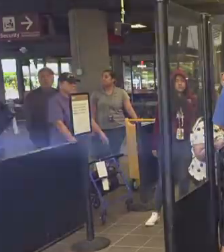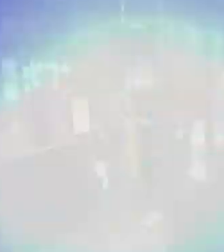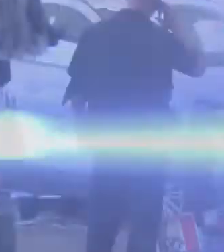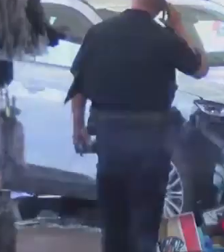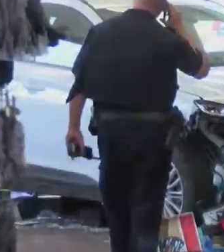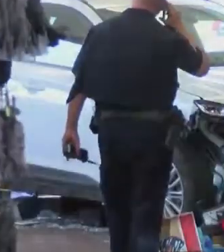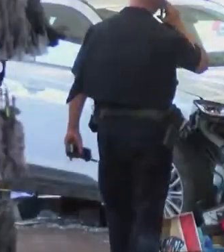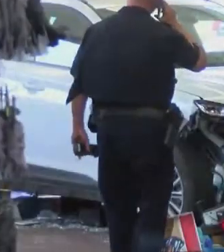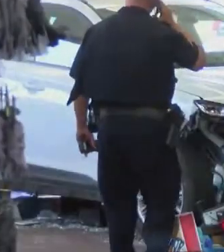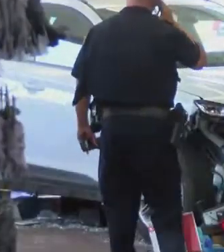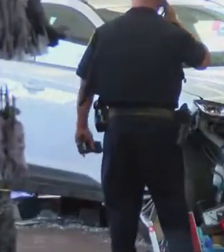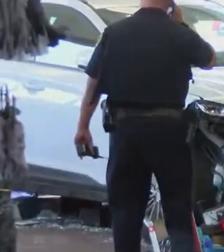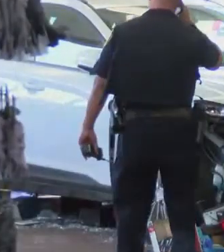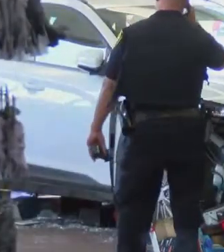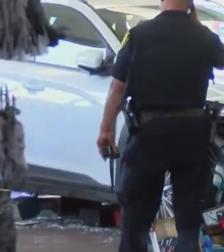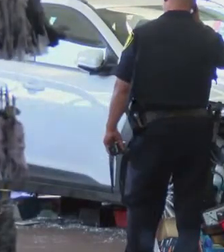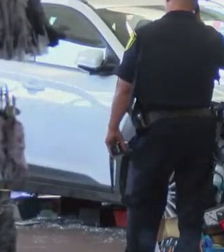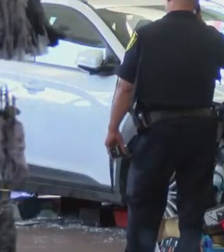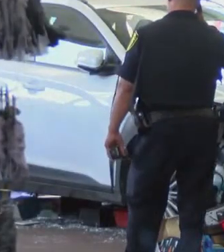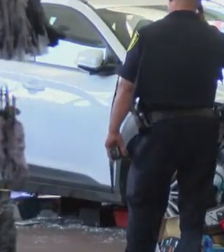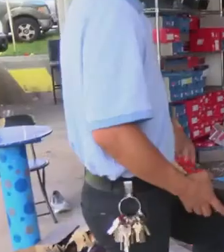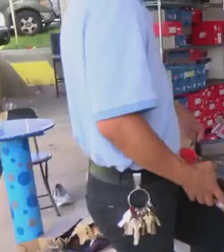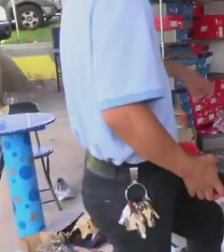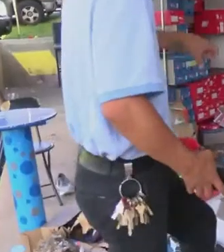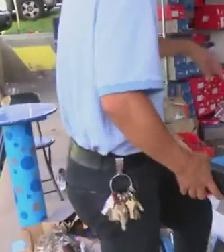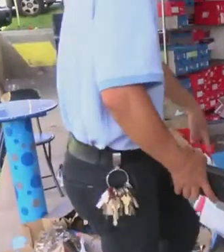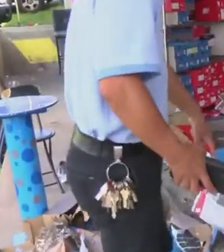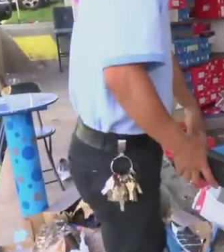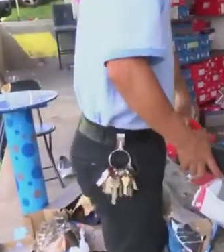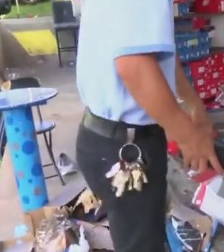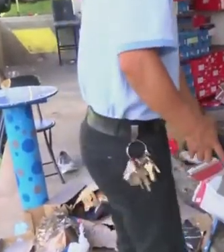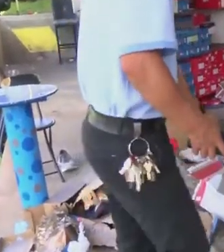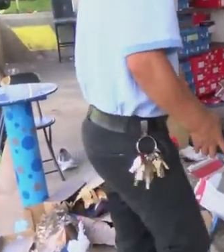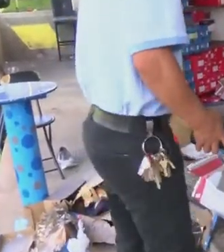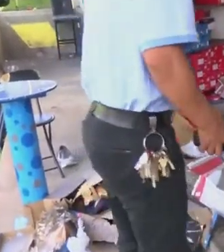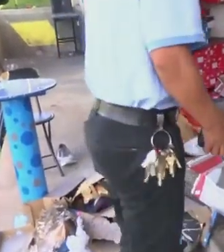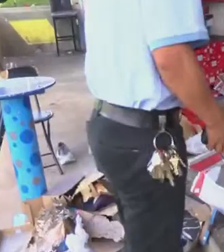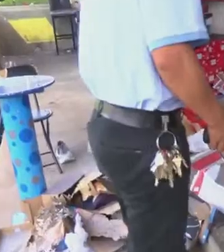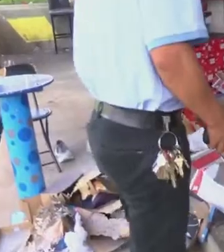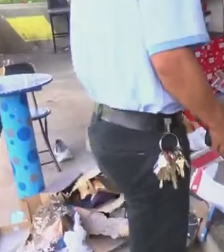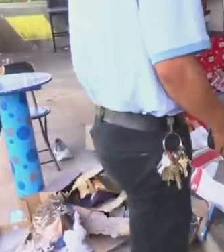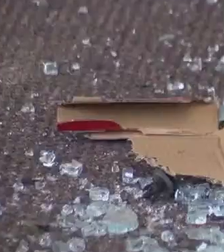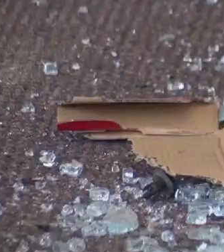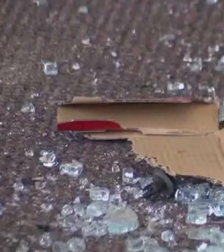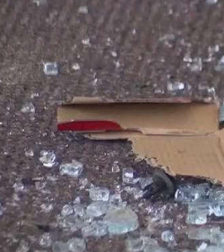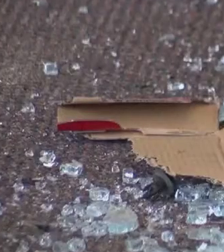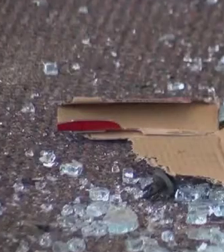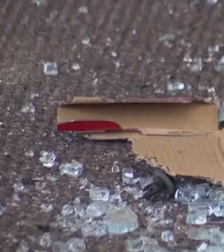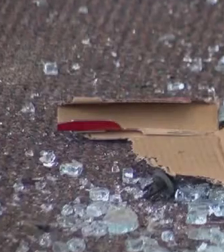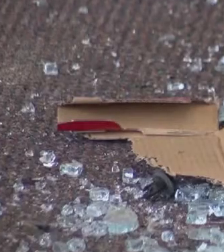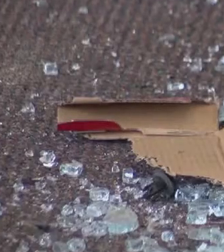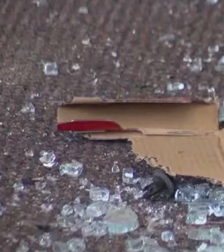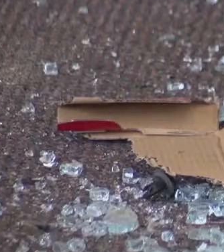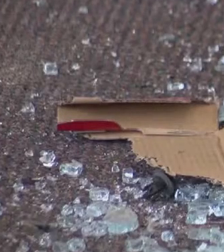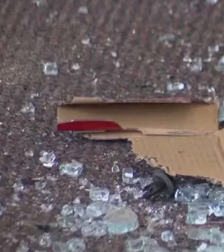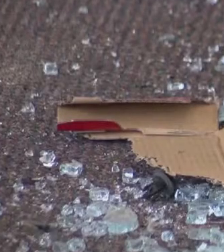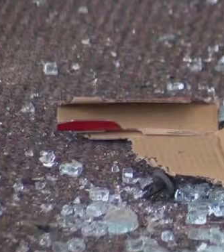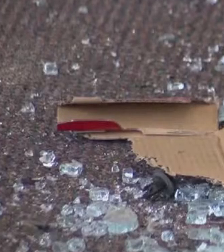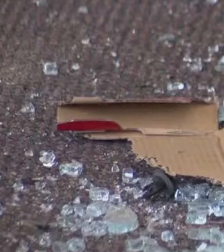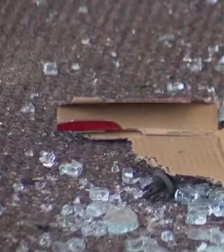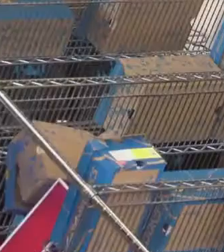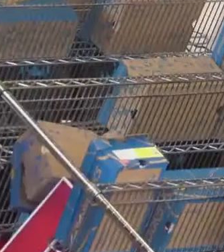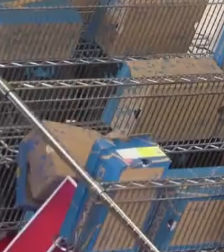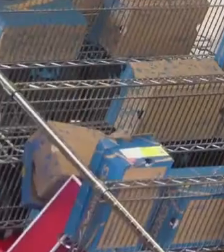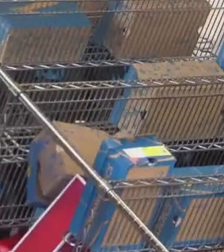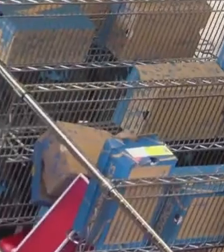bags. 2 people were taken to the hospital after a driver plowed through the plate glass window at the running room on Kapahulu Avenue. The